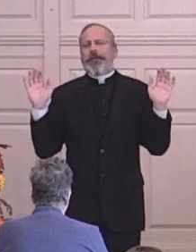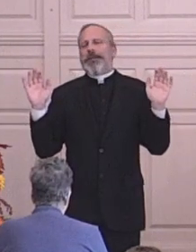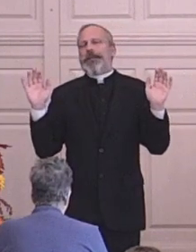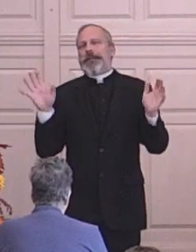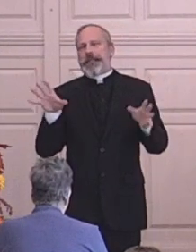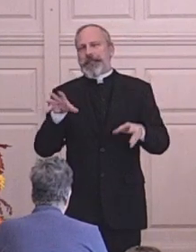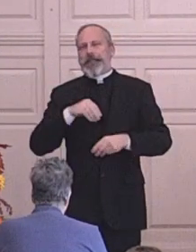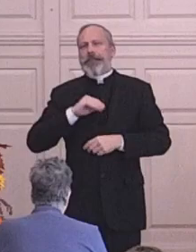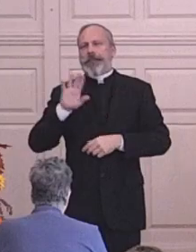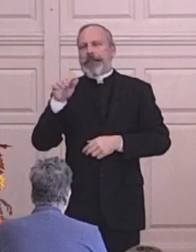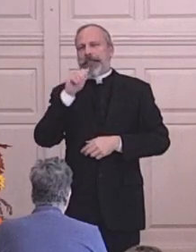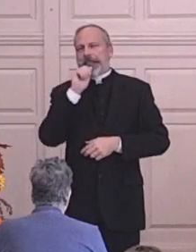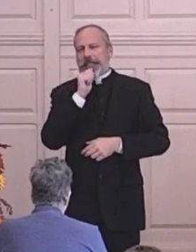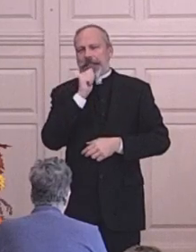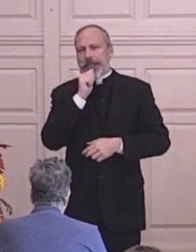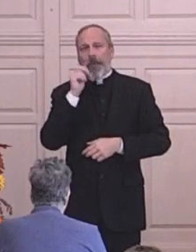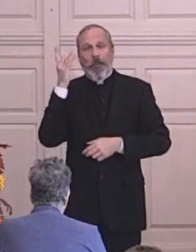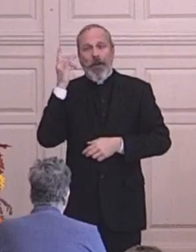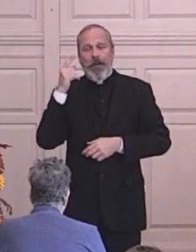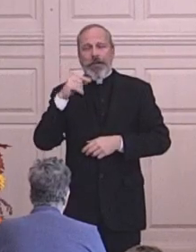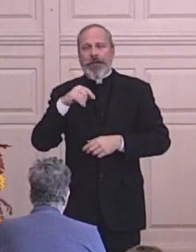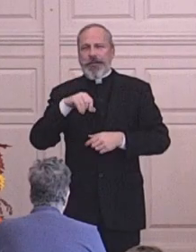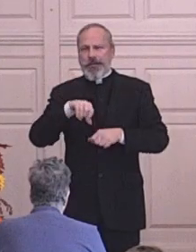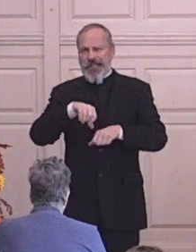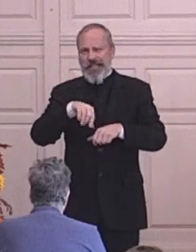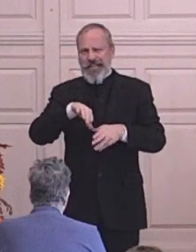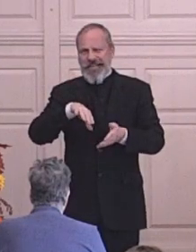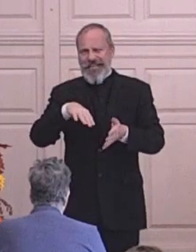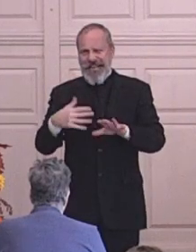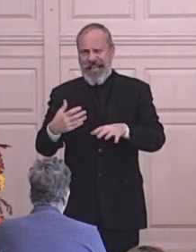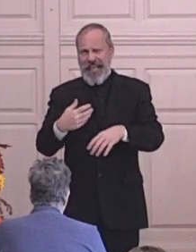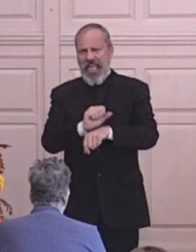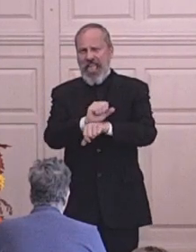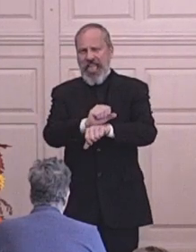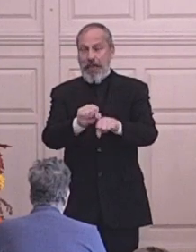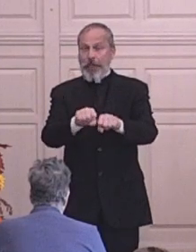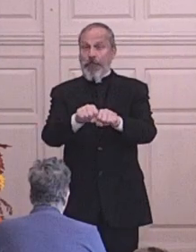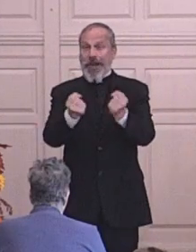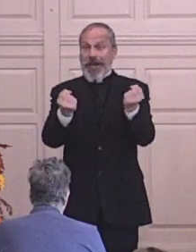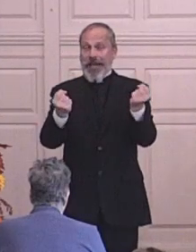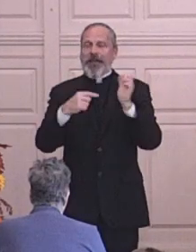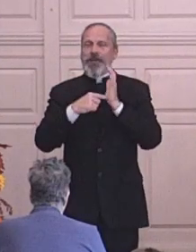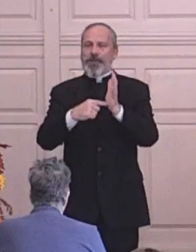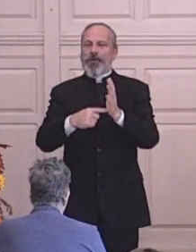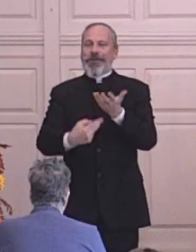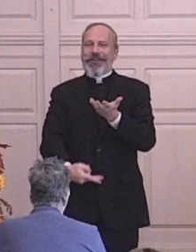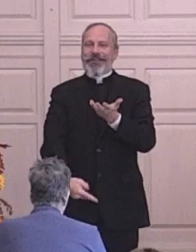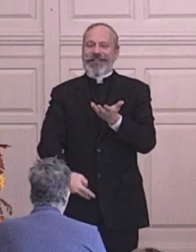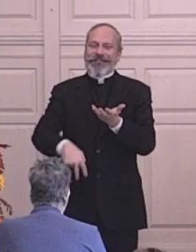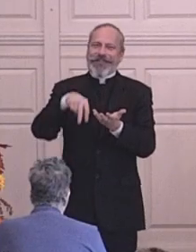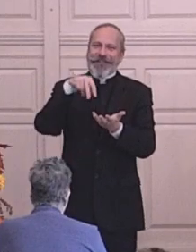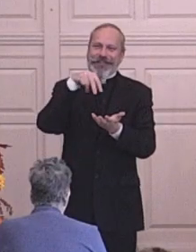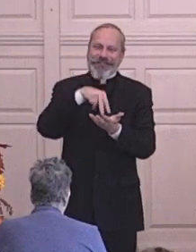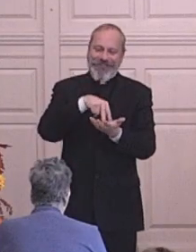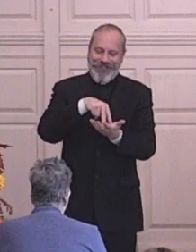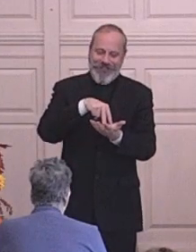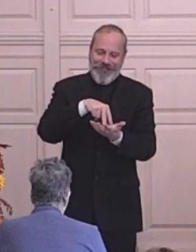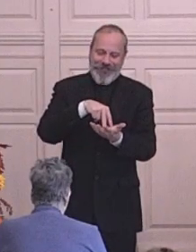his passion, so as to break the bonds of death and manifest the